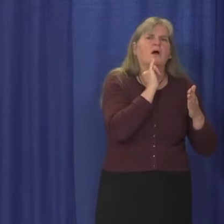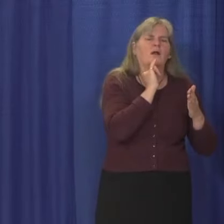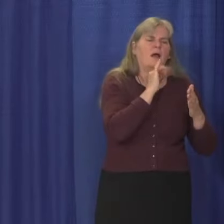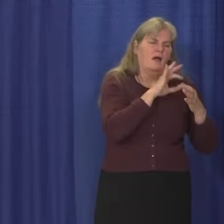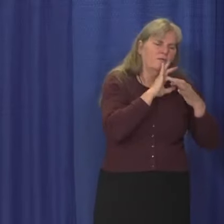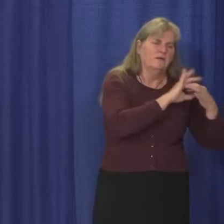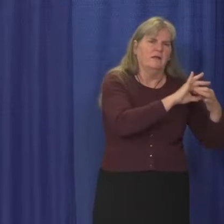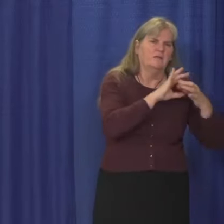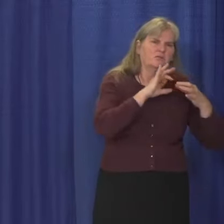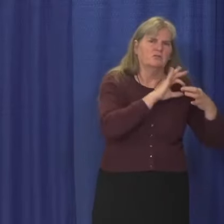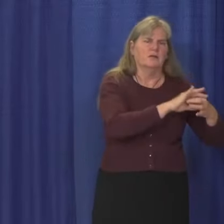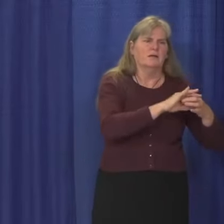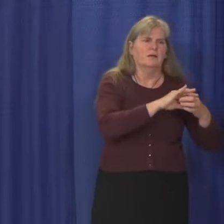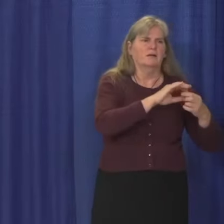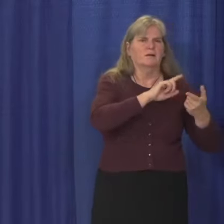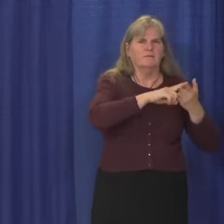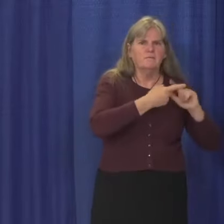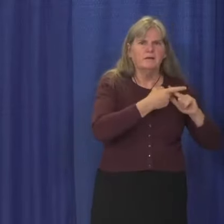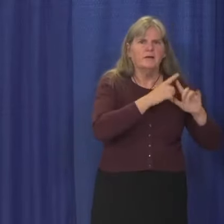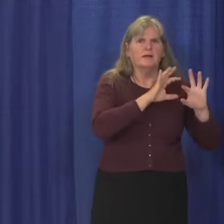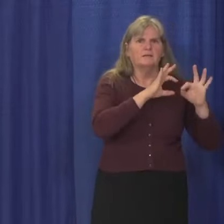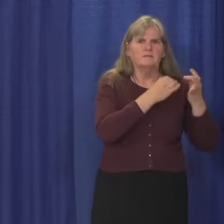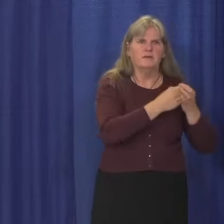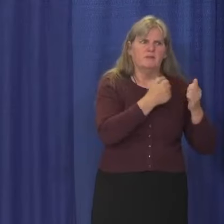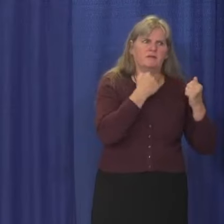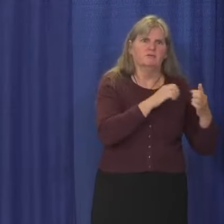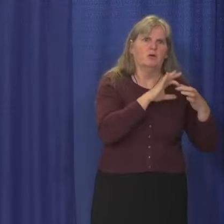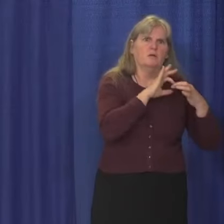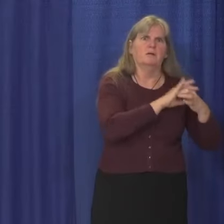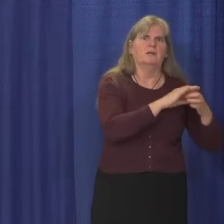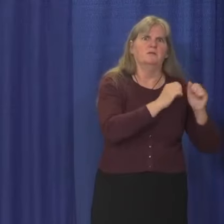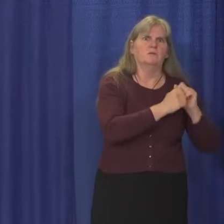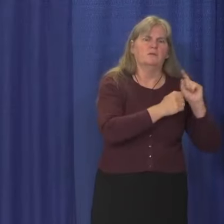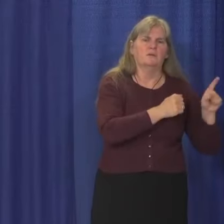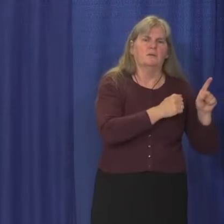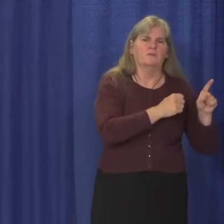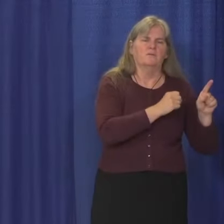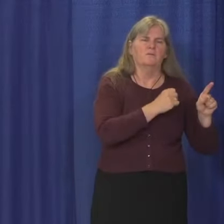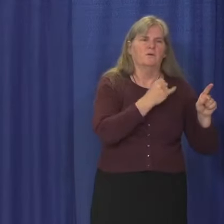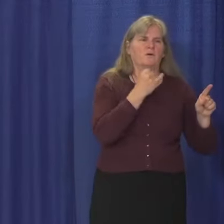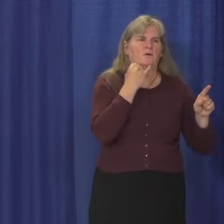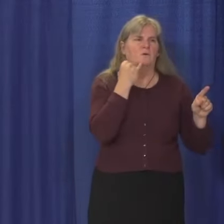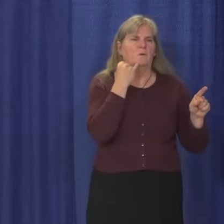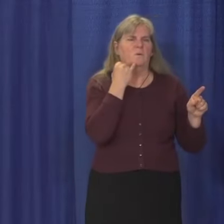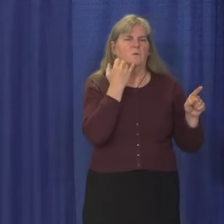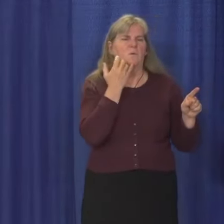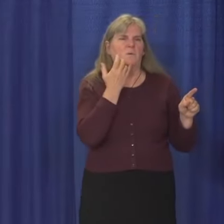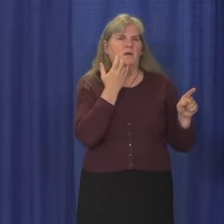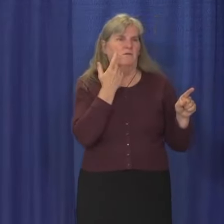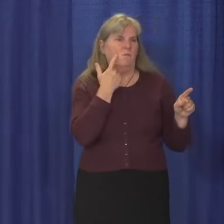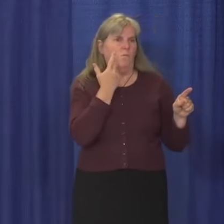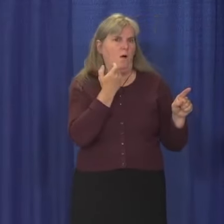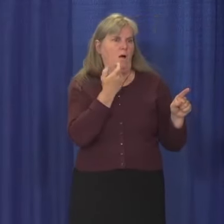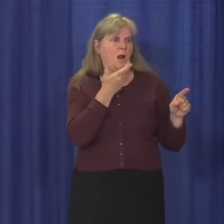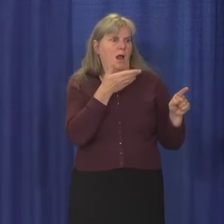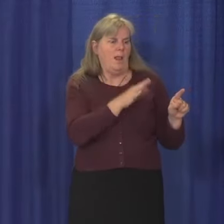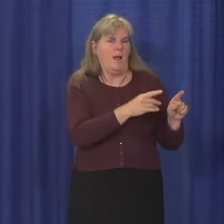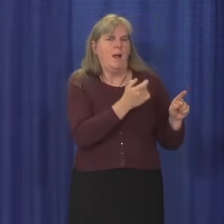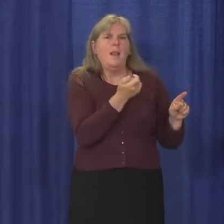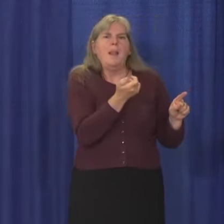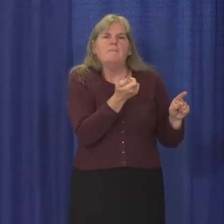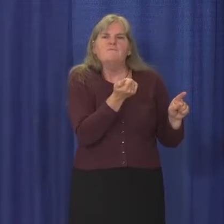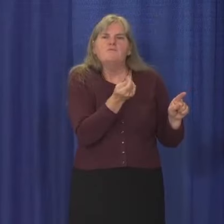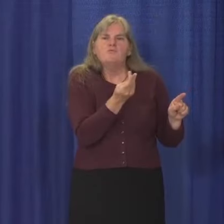and of course families and friends. So that conversation of if you are considering one-offs, then you should be looking to these. I know that